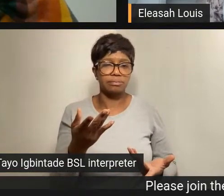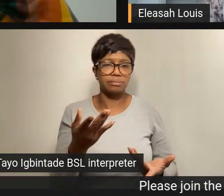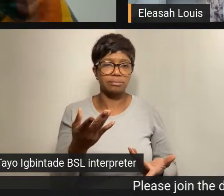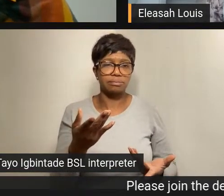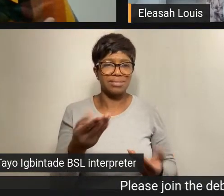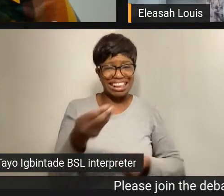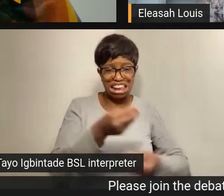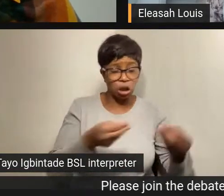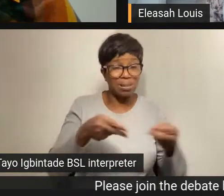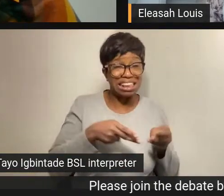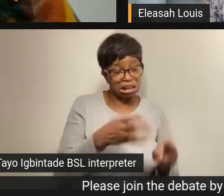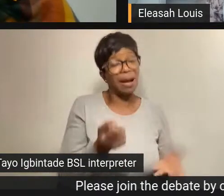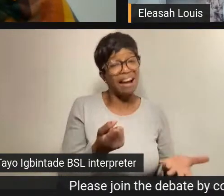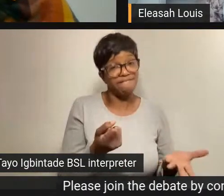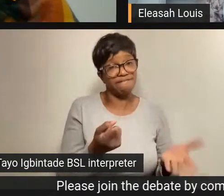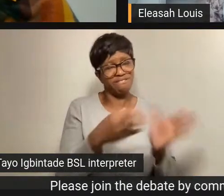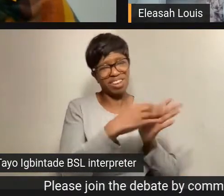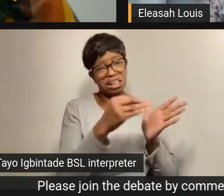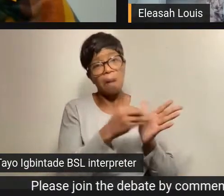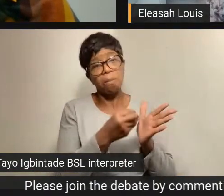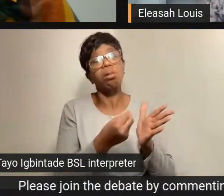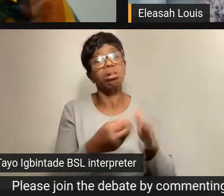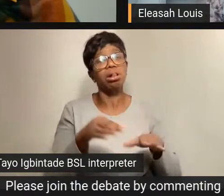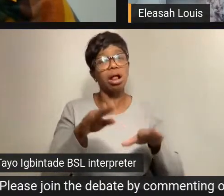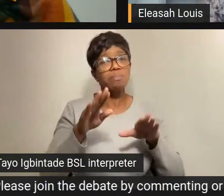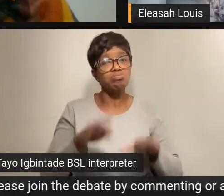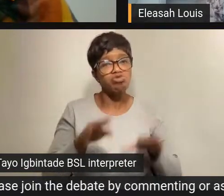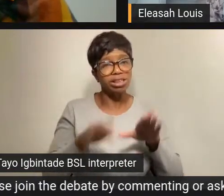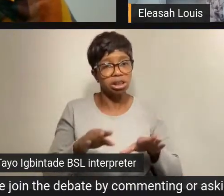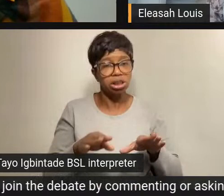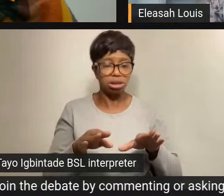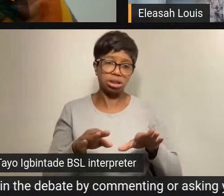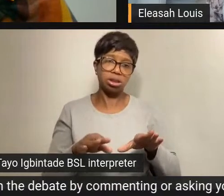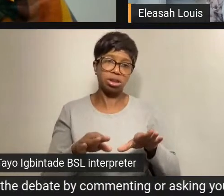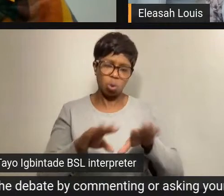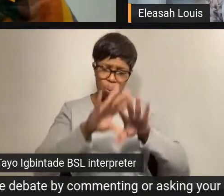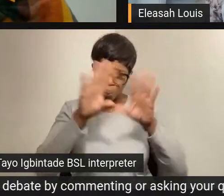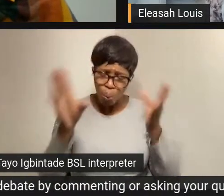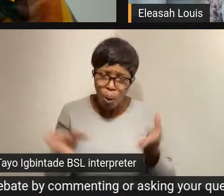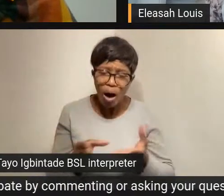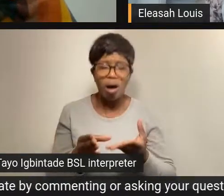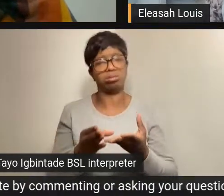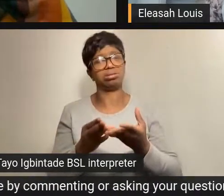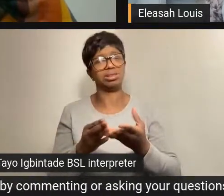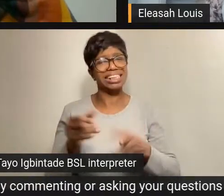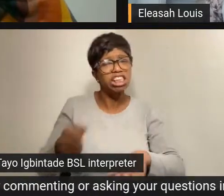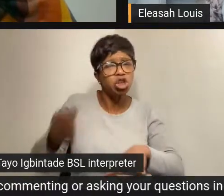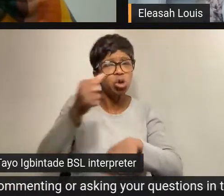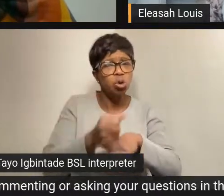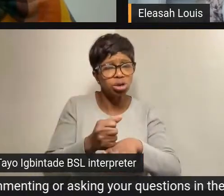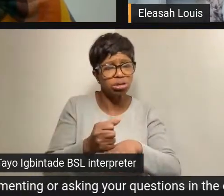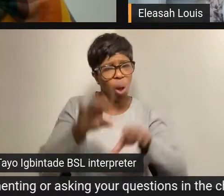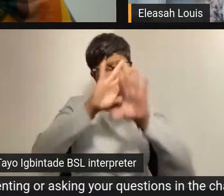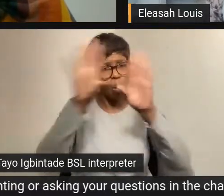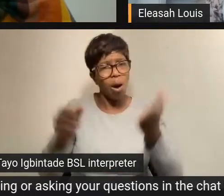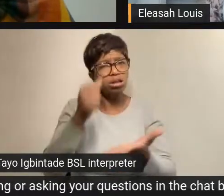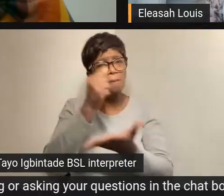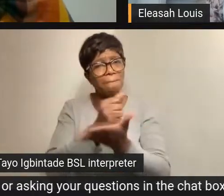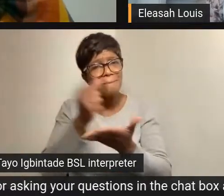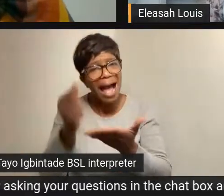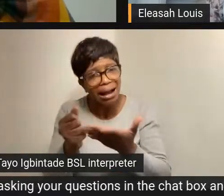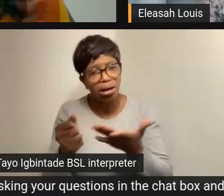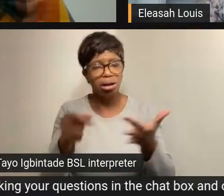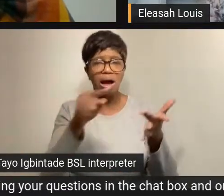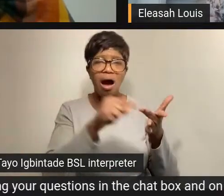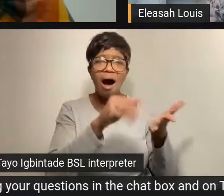economic systems. I mean, let's give an example of the Bretton Woods institutions, so the World Bank and the IMF. And we know, for example,